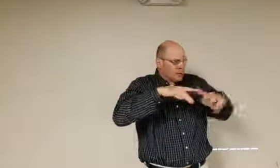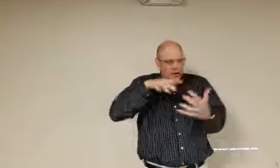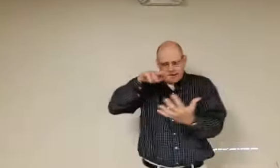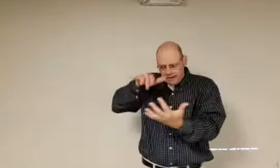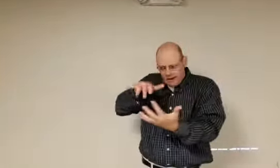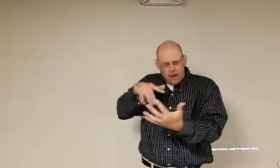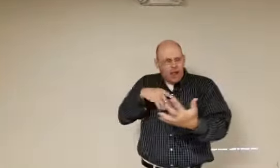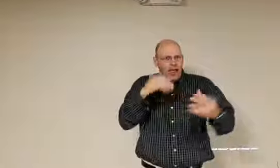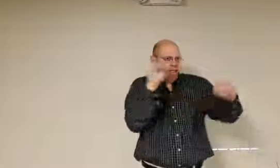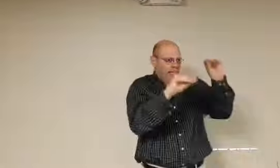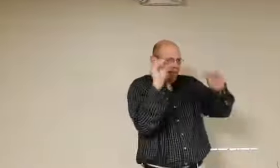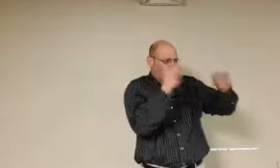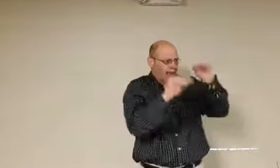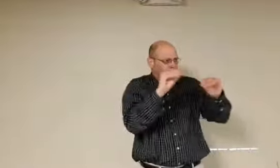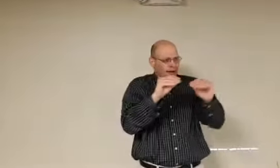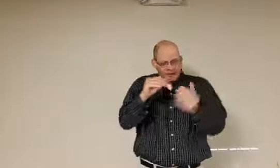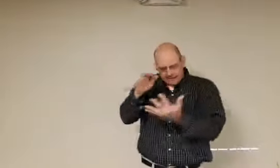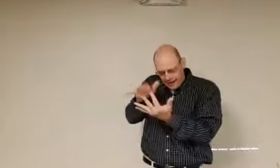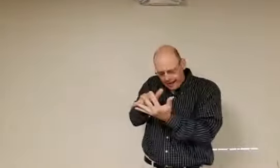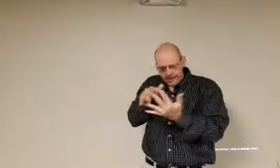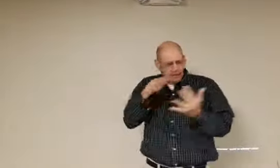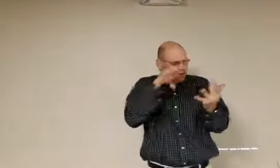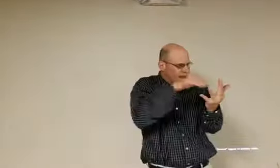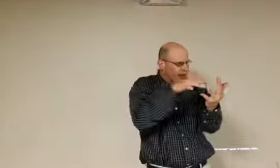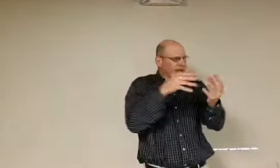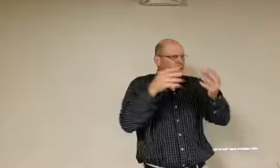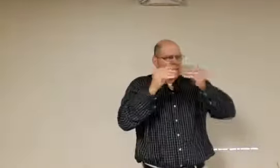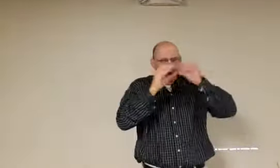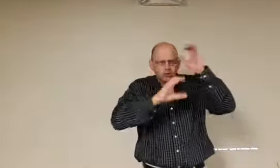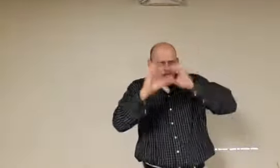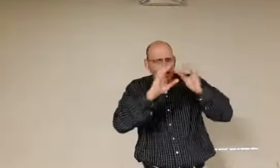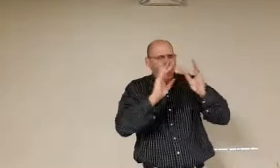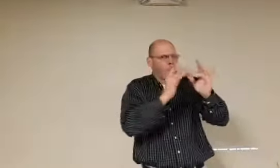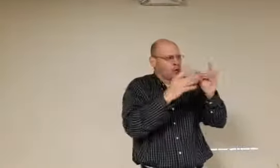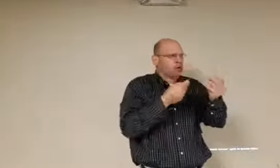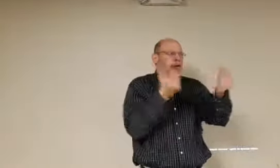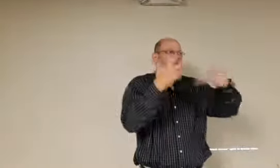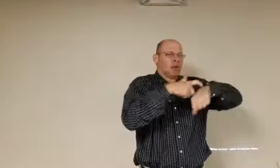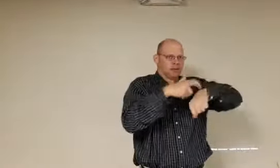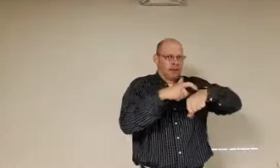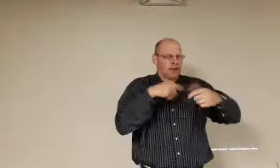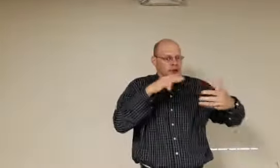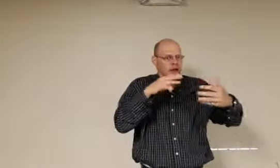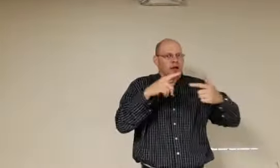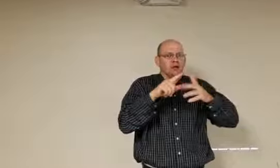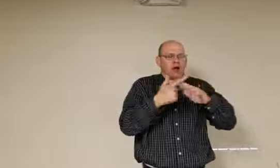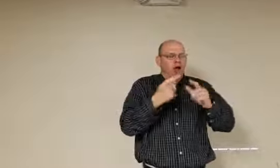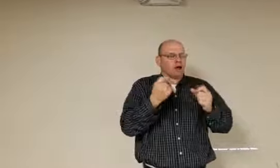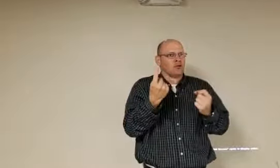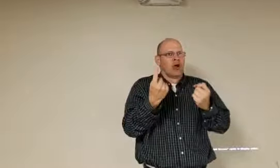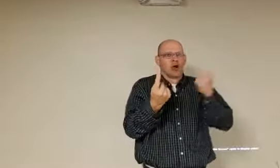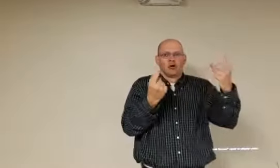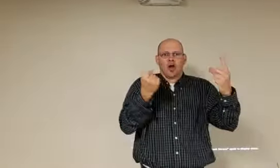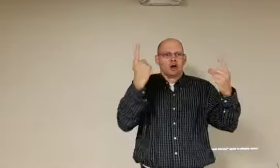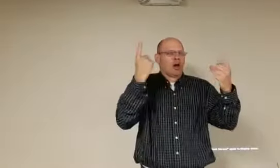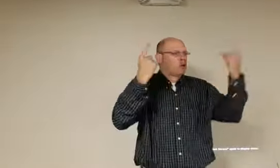Revelation commentary that I've been using. And I've been using that, and implementing that into my slides and studying that, and I